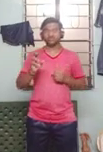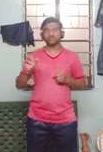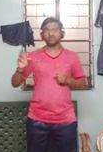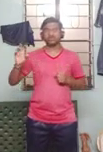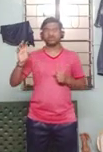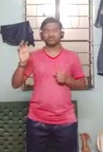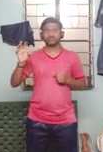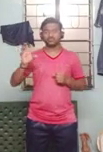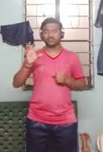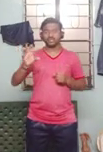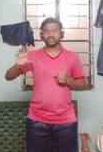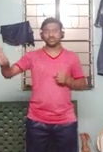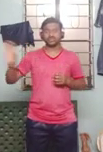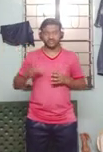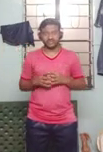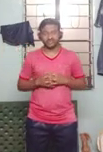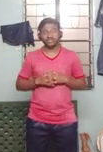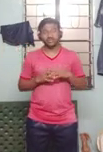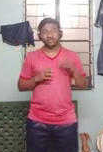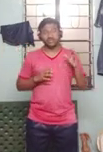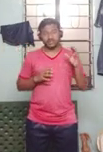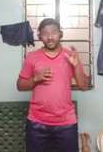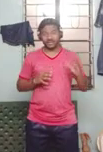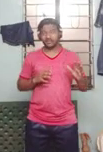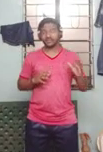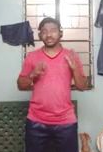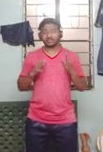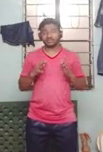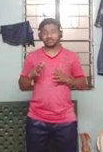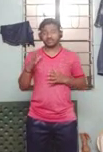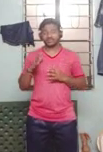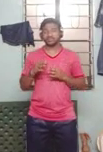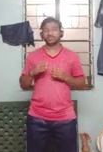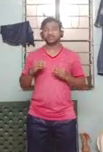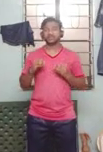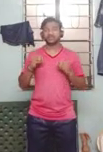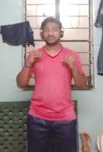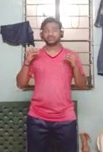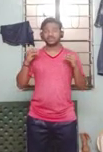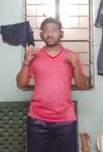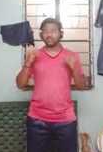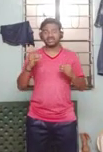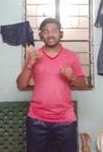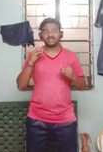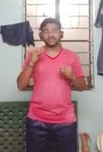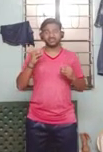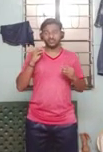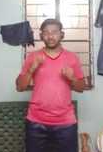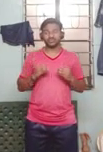use destruction method. And again, this is also compulsory uses